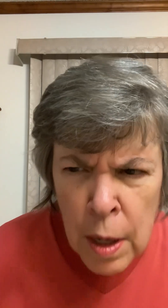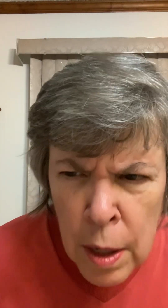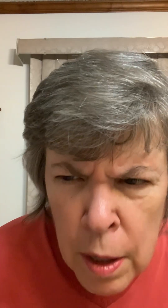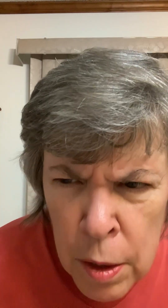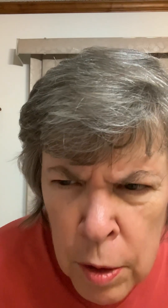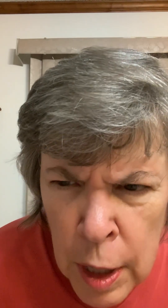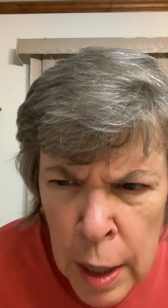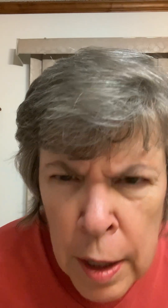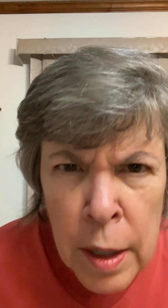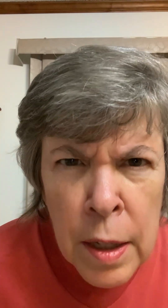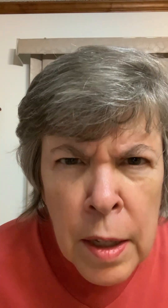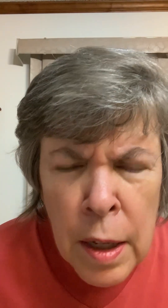Okay.